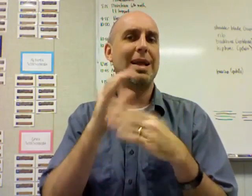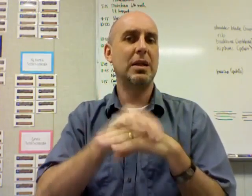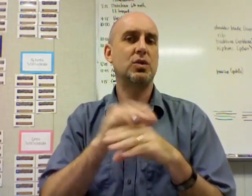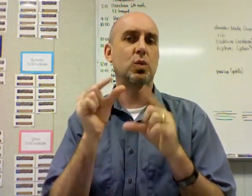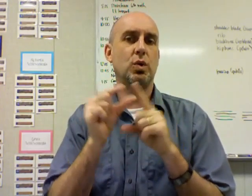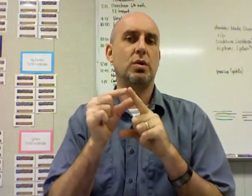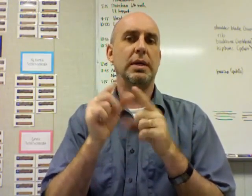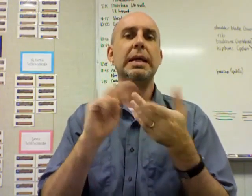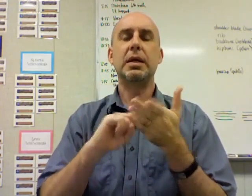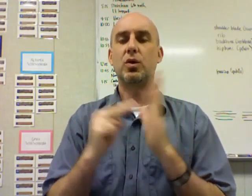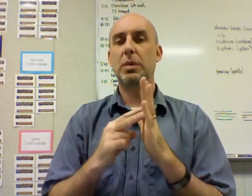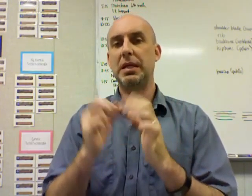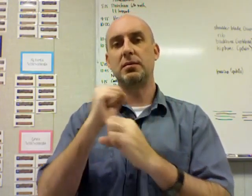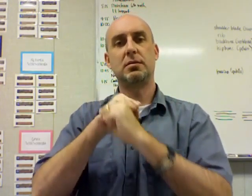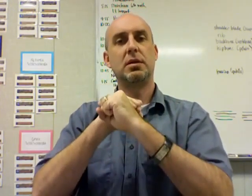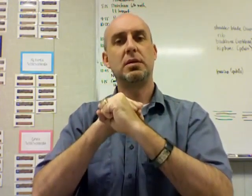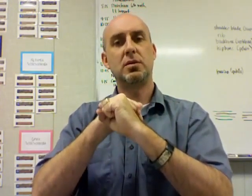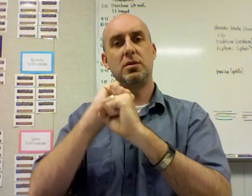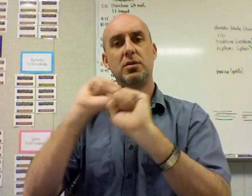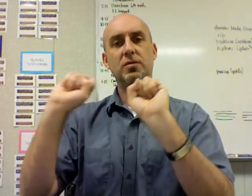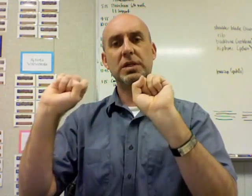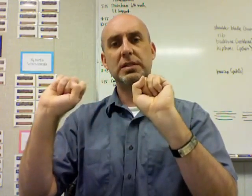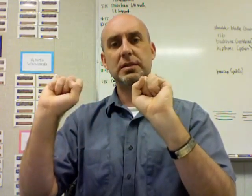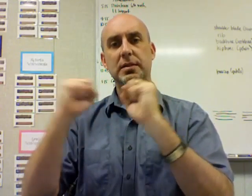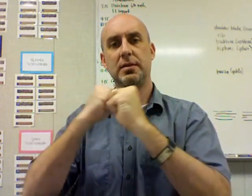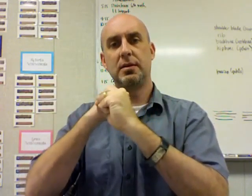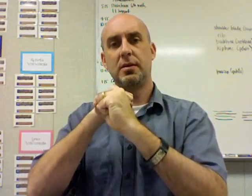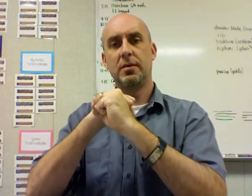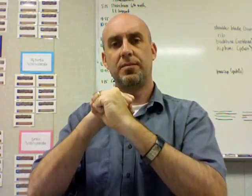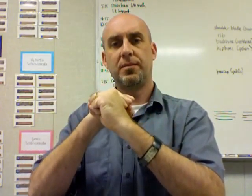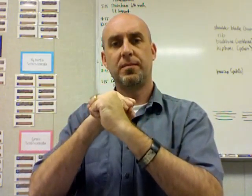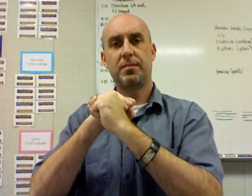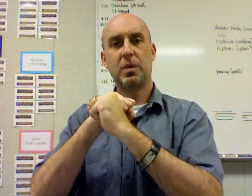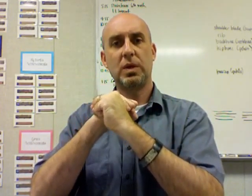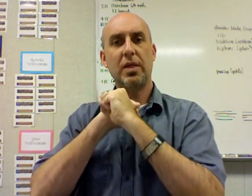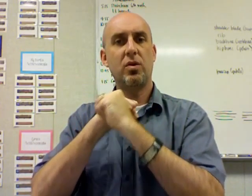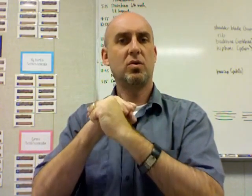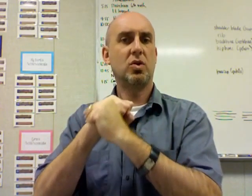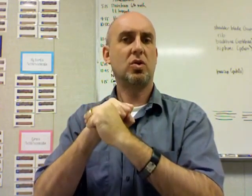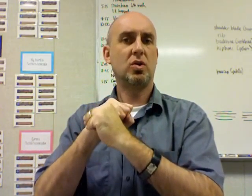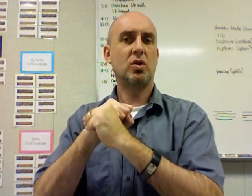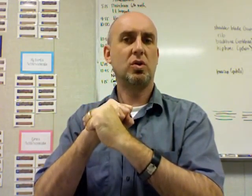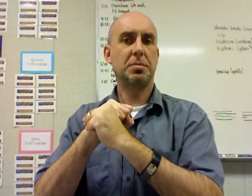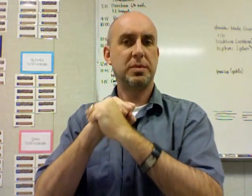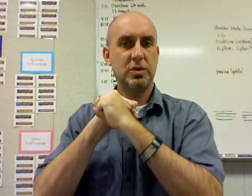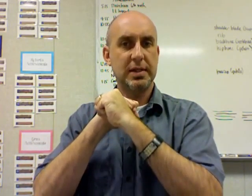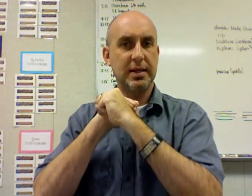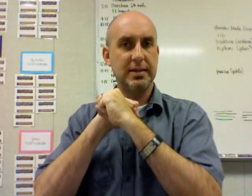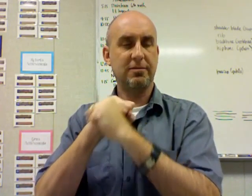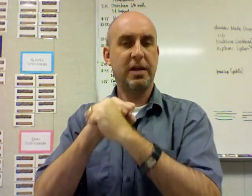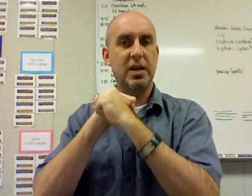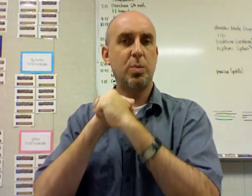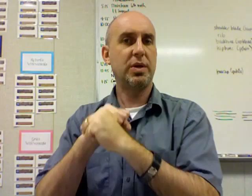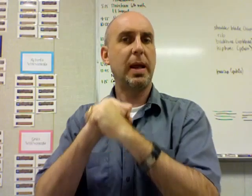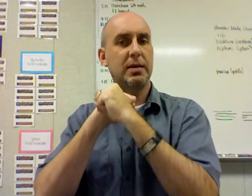English word you mean. It's the two fists go together. You're signing defend, protect,